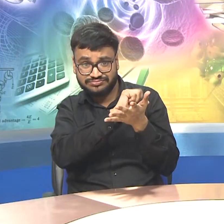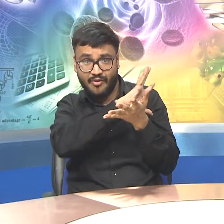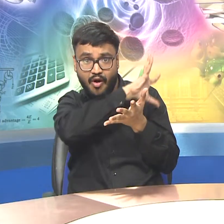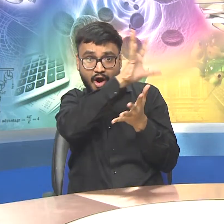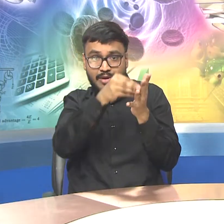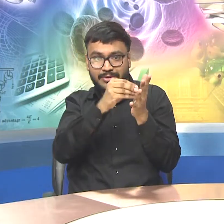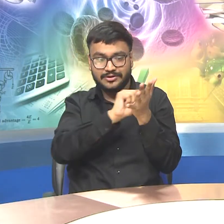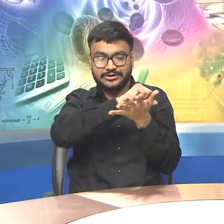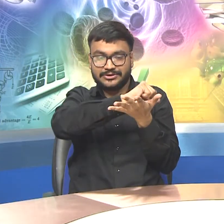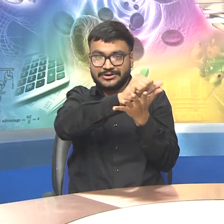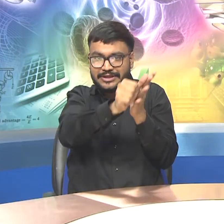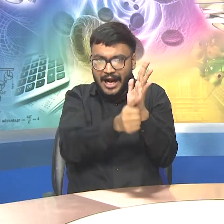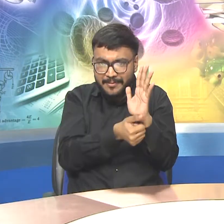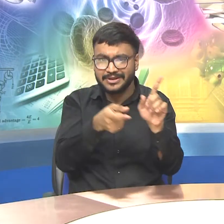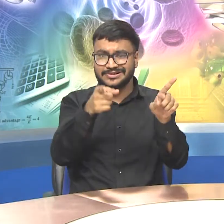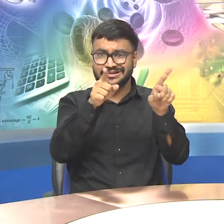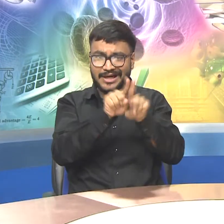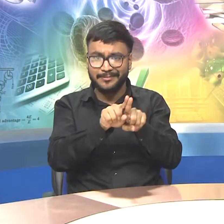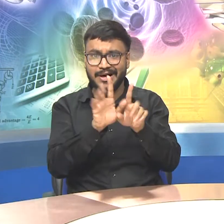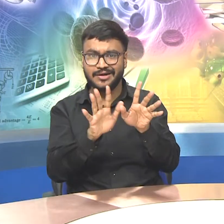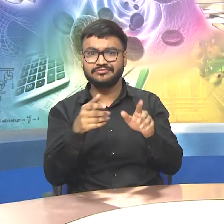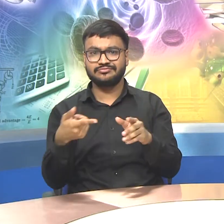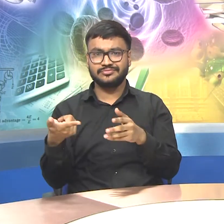sign is opposite.